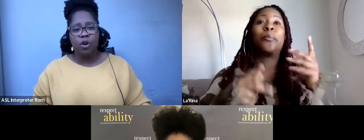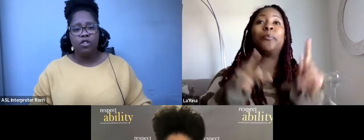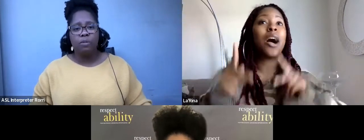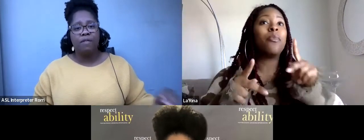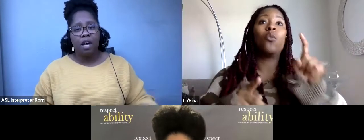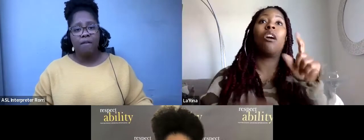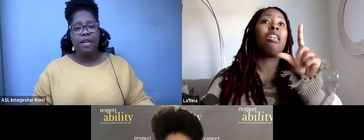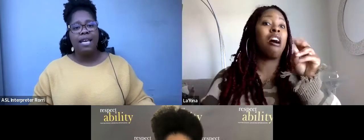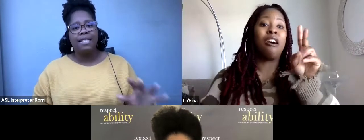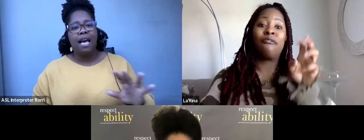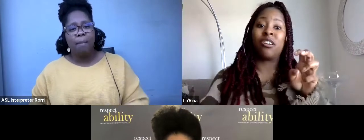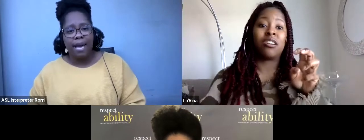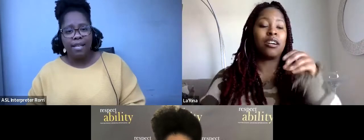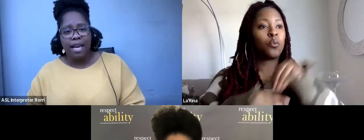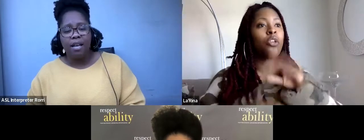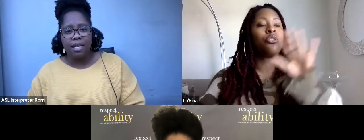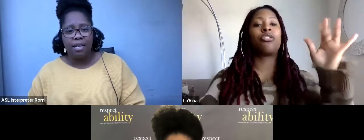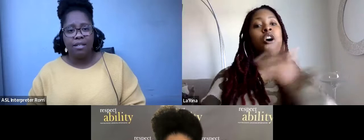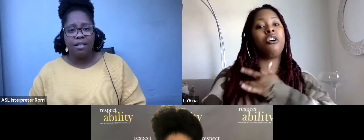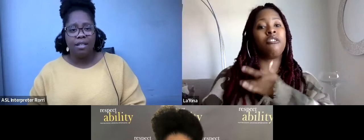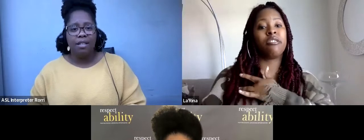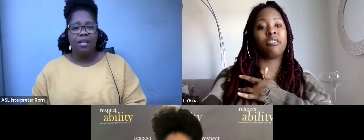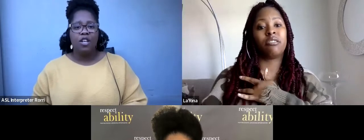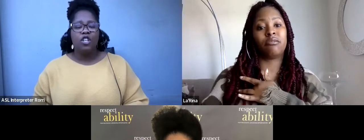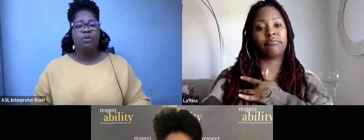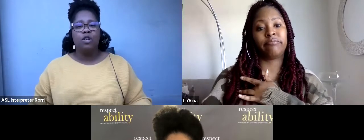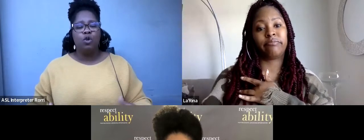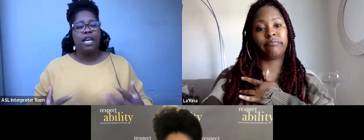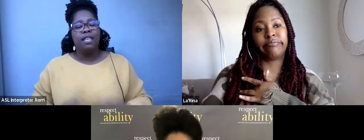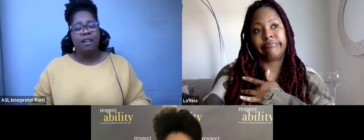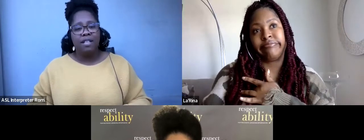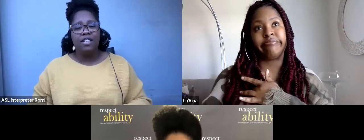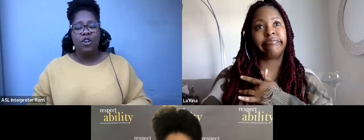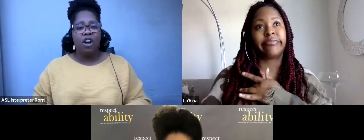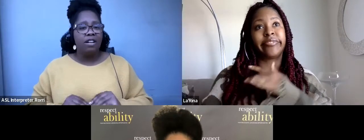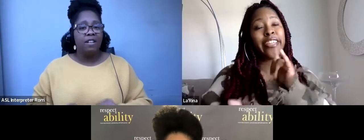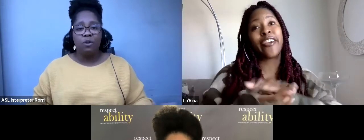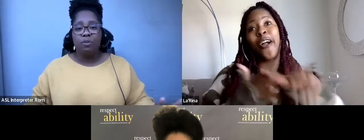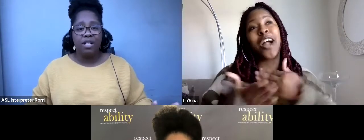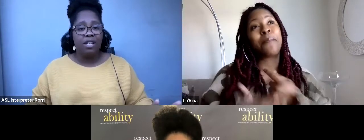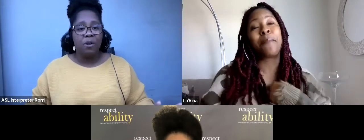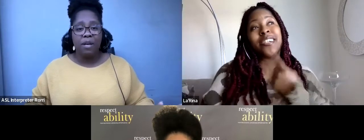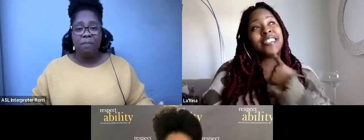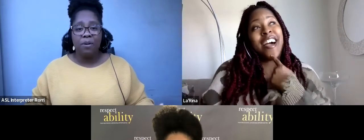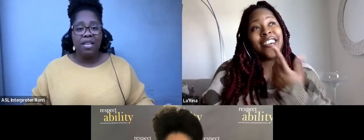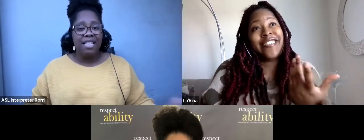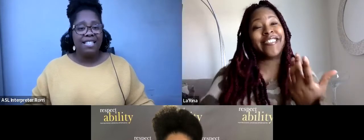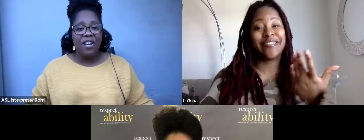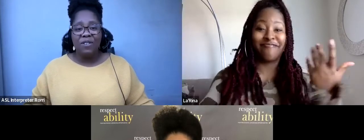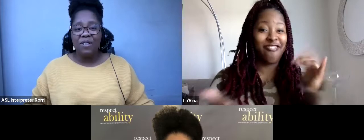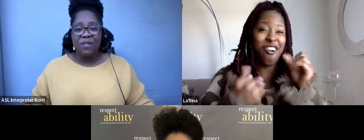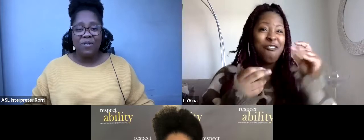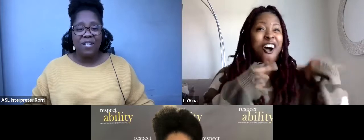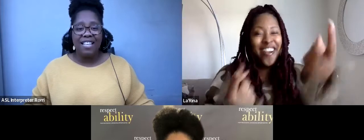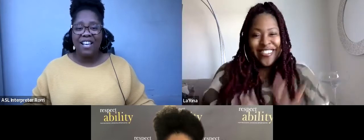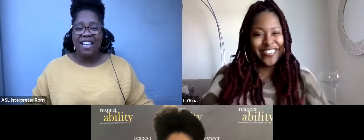into the world in terms of love is combating that ugliness. You take the love that's in your heart, and if you spread it to other people, that's all